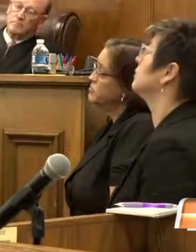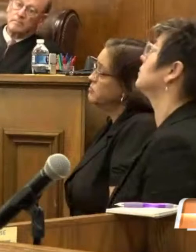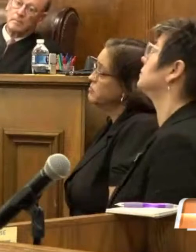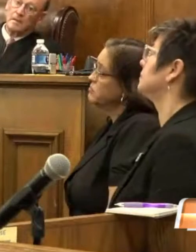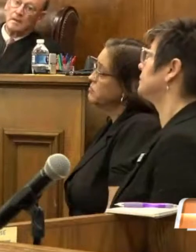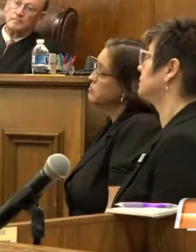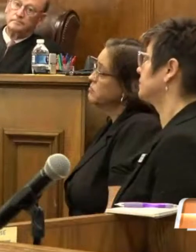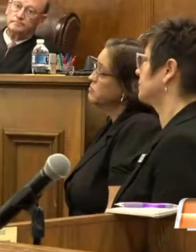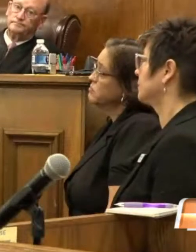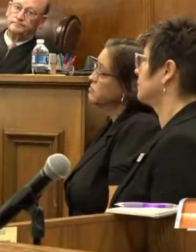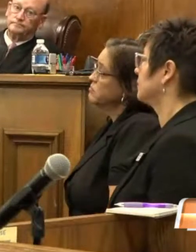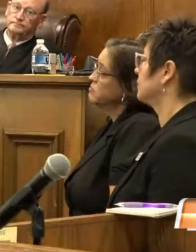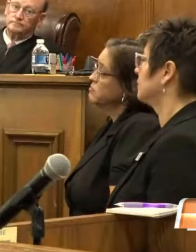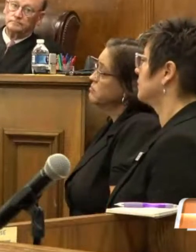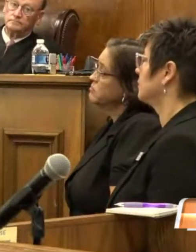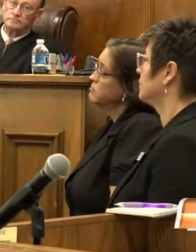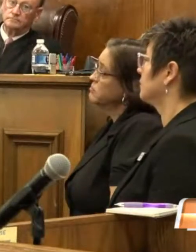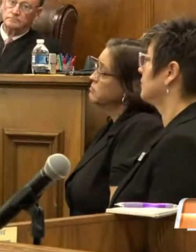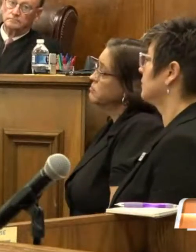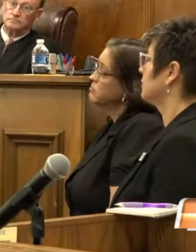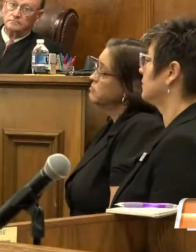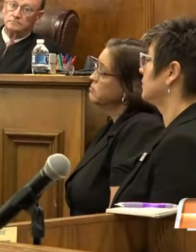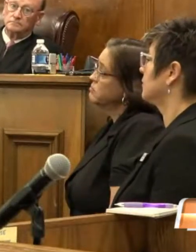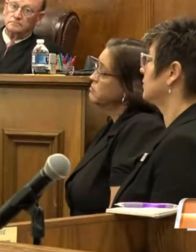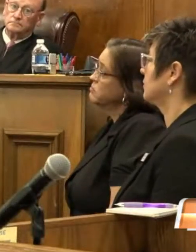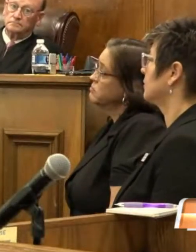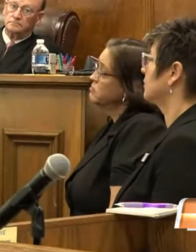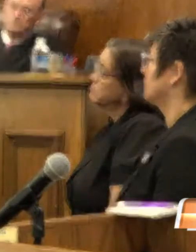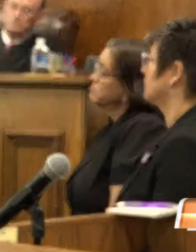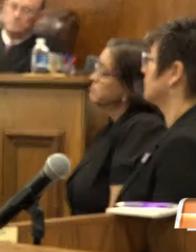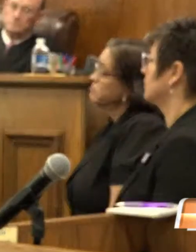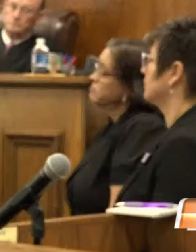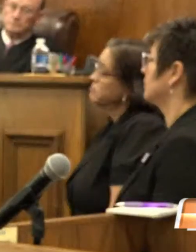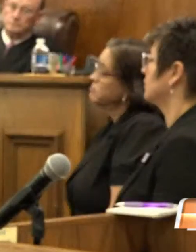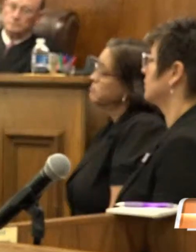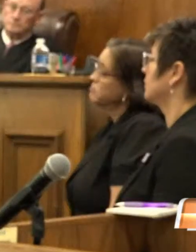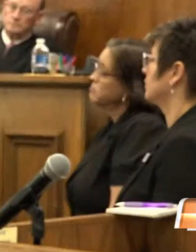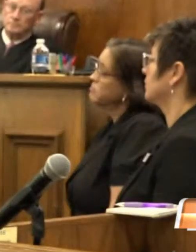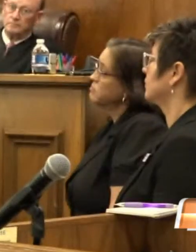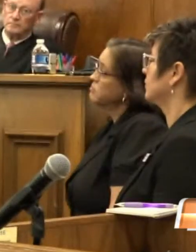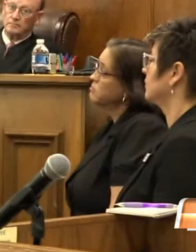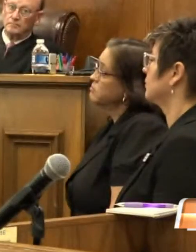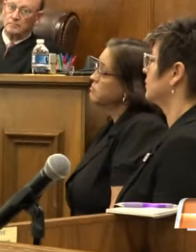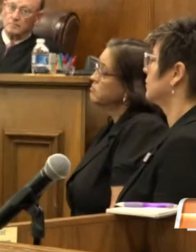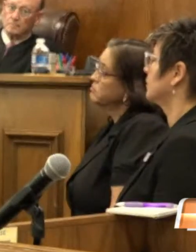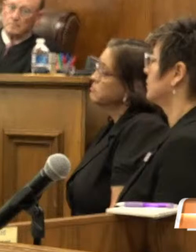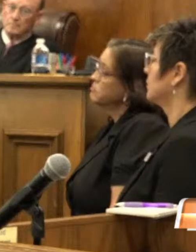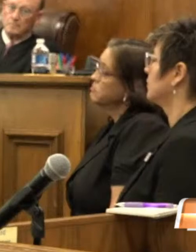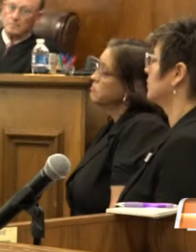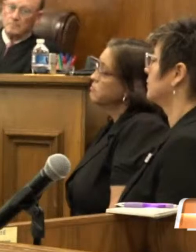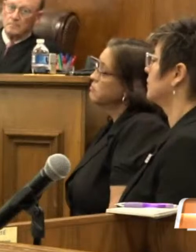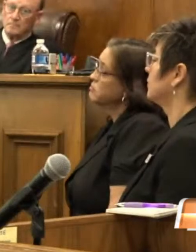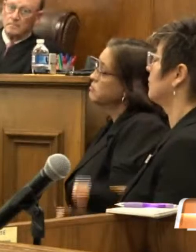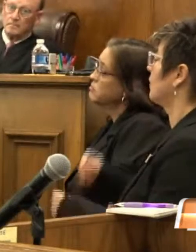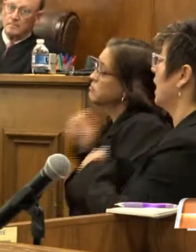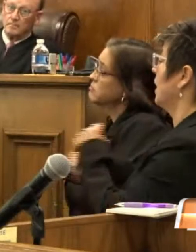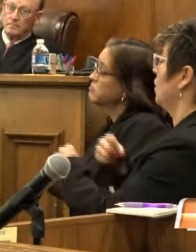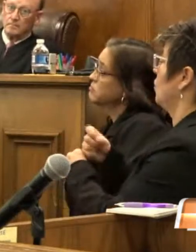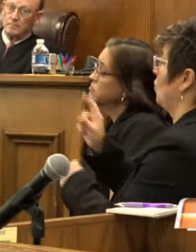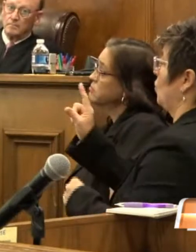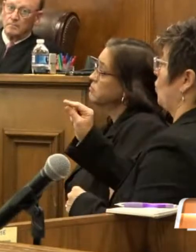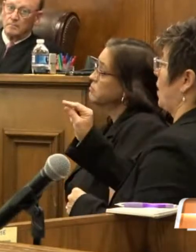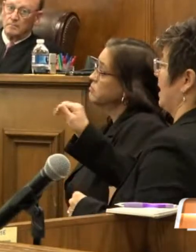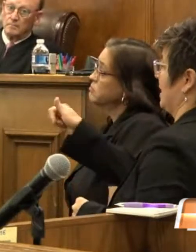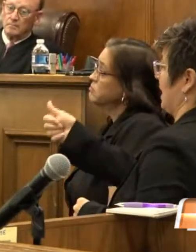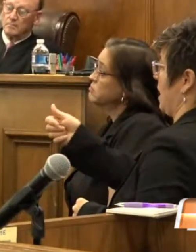yes, And in 2010, you started a Facebook page, is that correct?